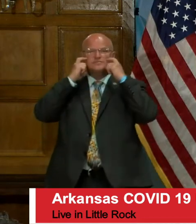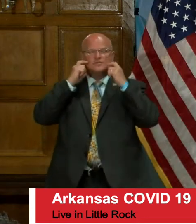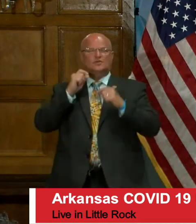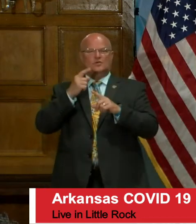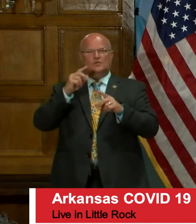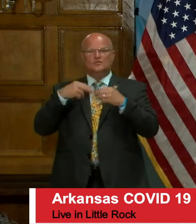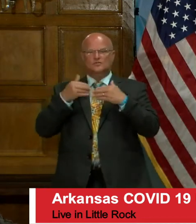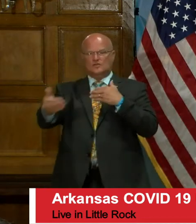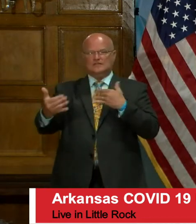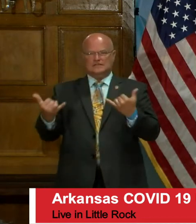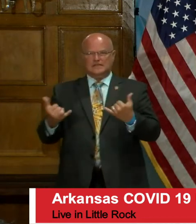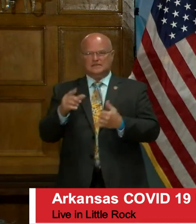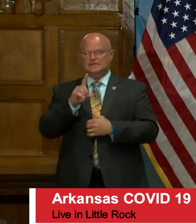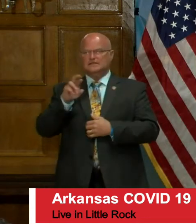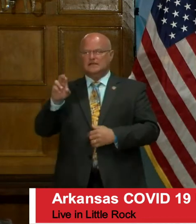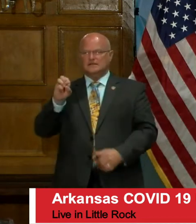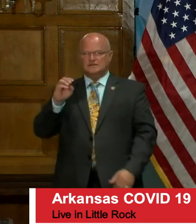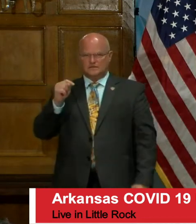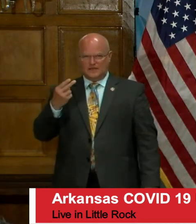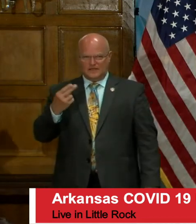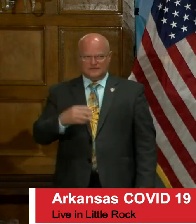course of this. Dr. Smith.